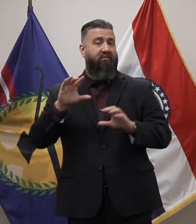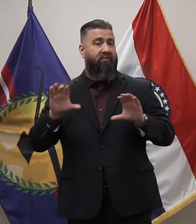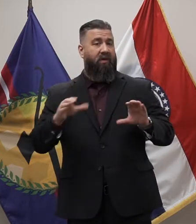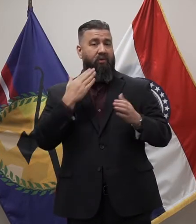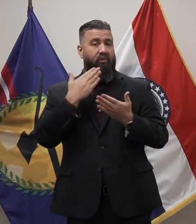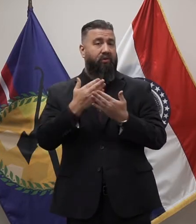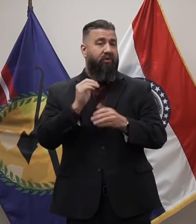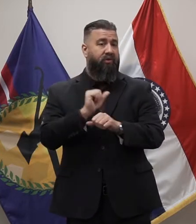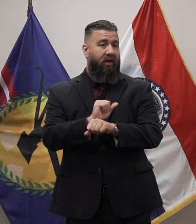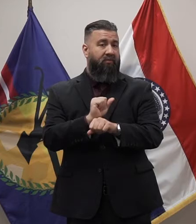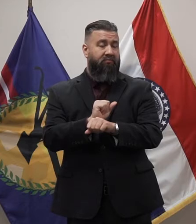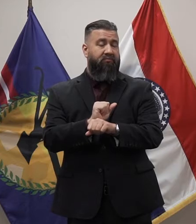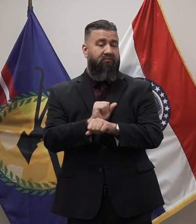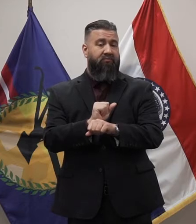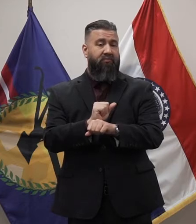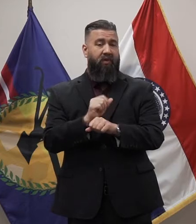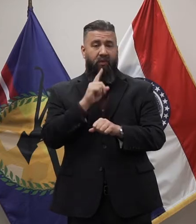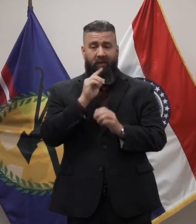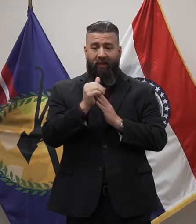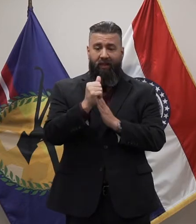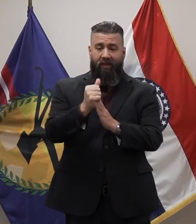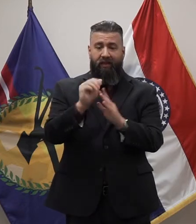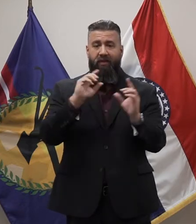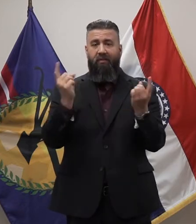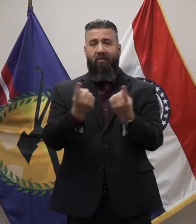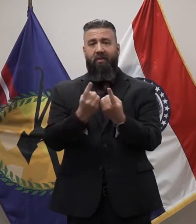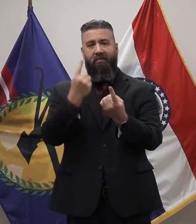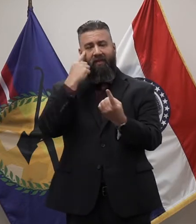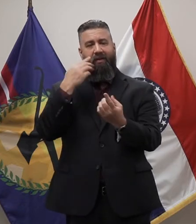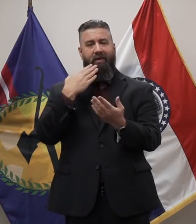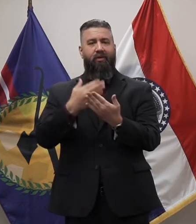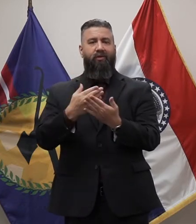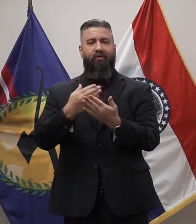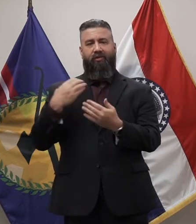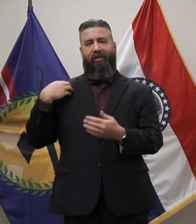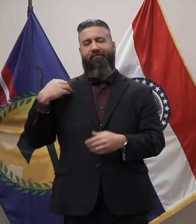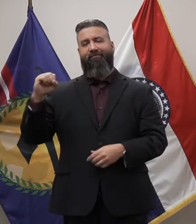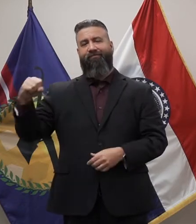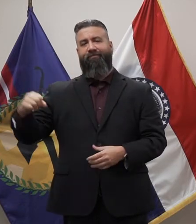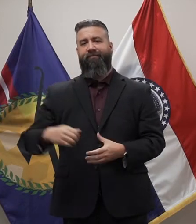good job in guiding the department, and I think he'll be a good chief.